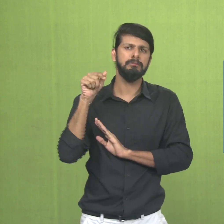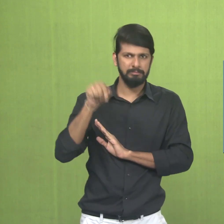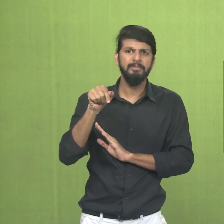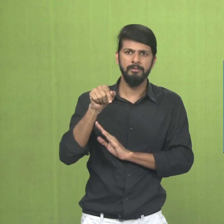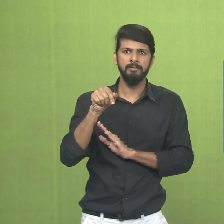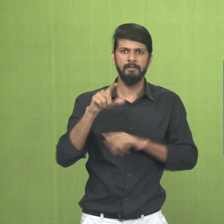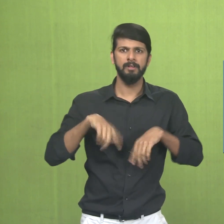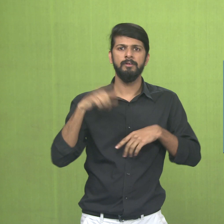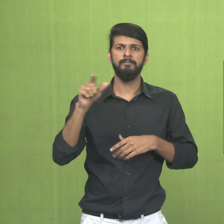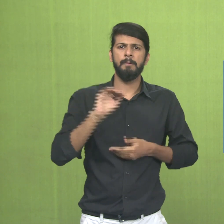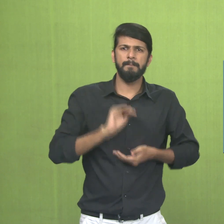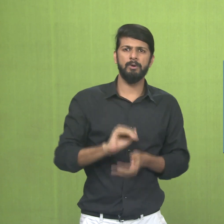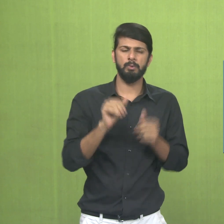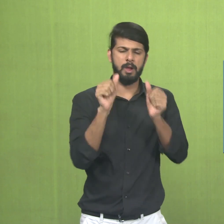in Kerala